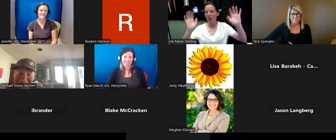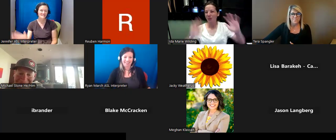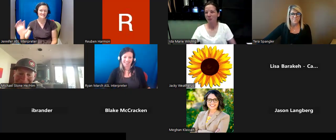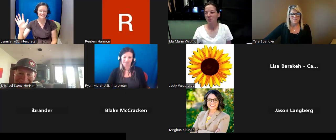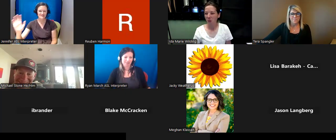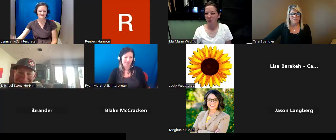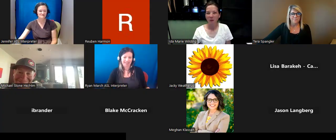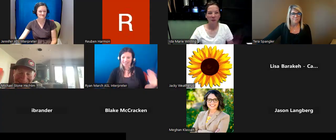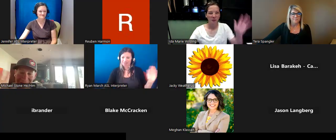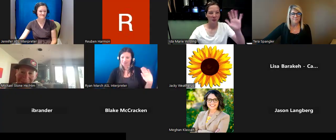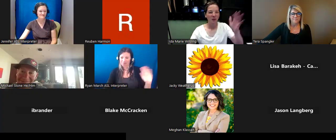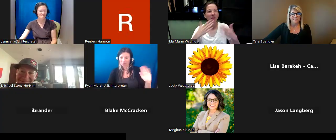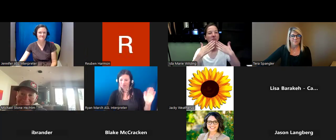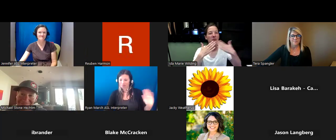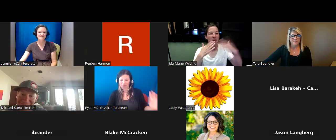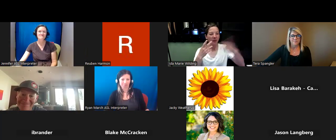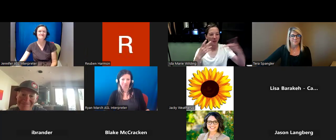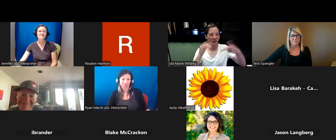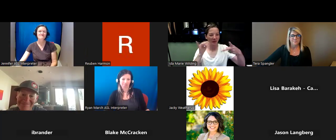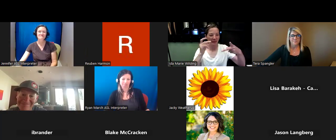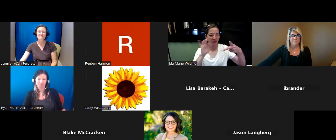Bye-bye. Bye. Thanks, Thanks. everyone. Bye-bye.